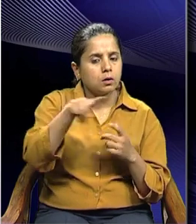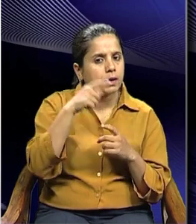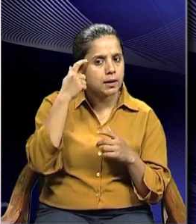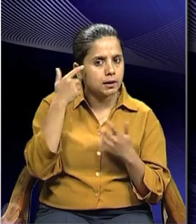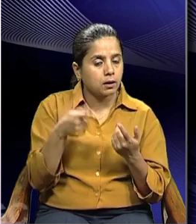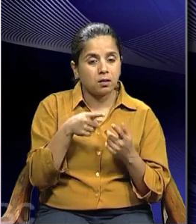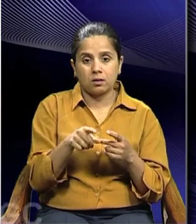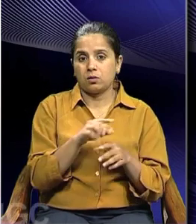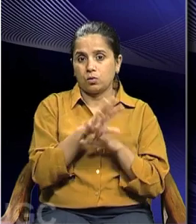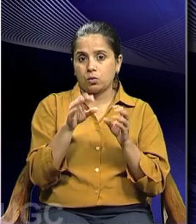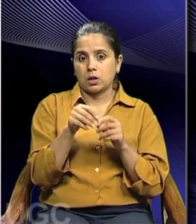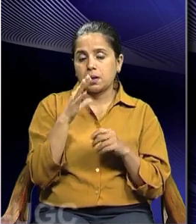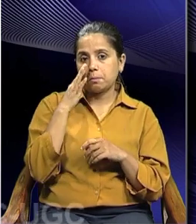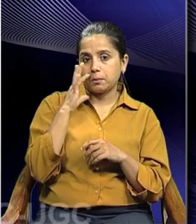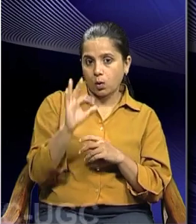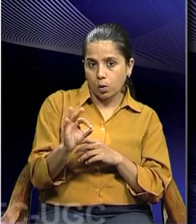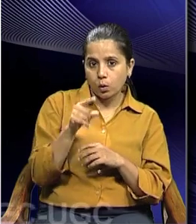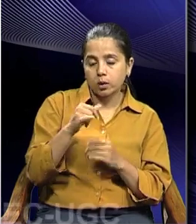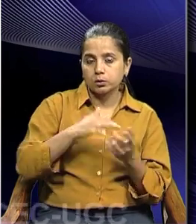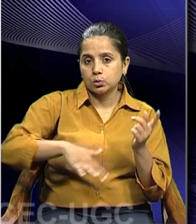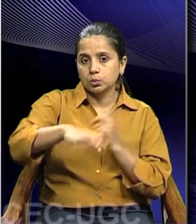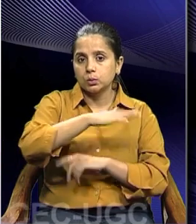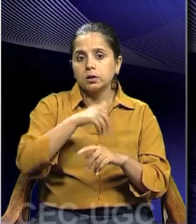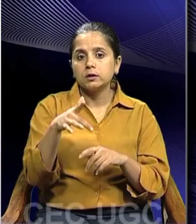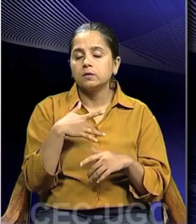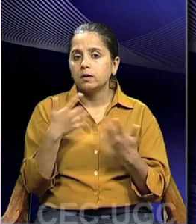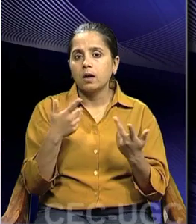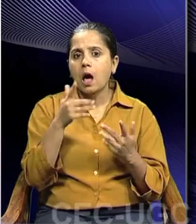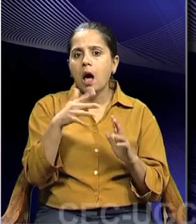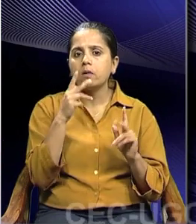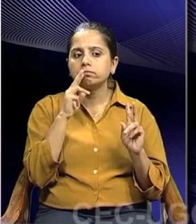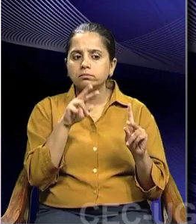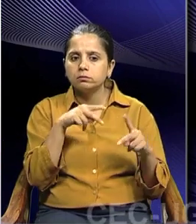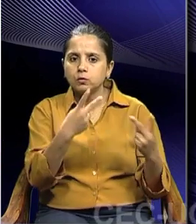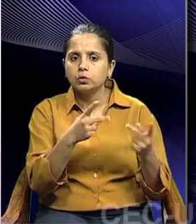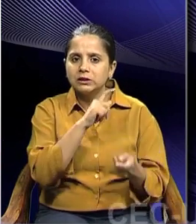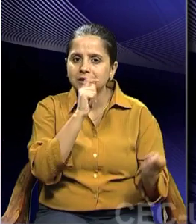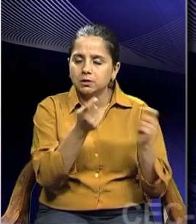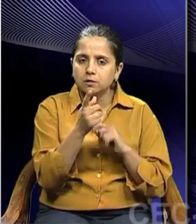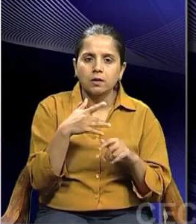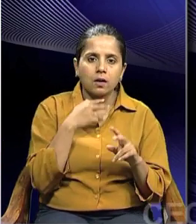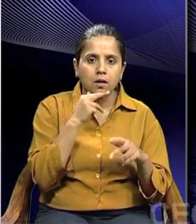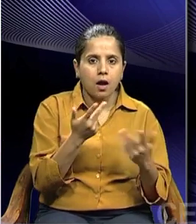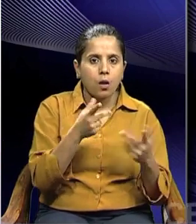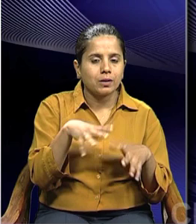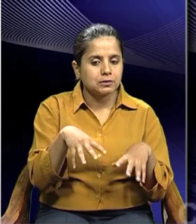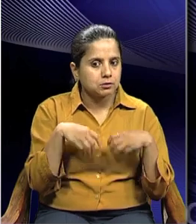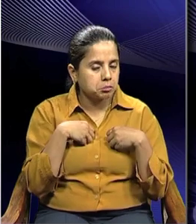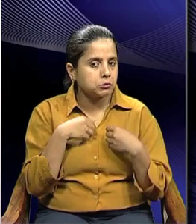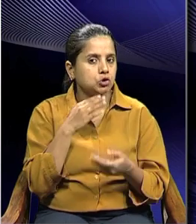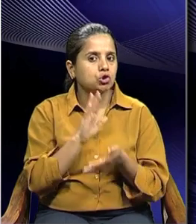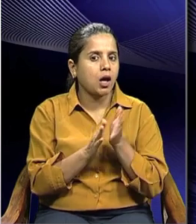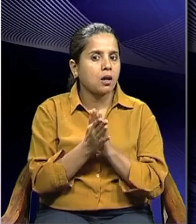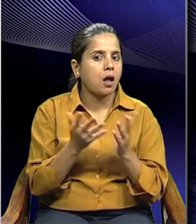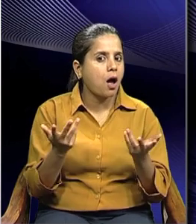towards these important situations? How do you react to the change? How do you accept the challenges? The